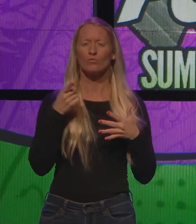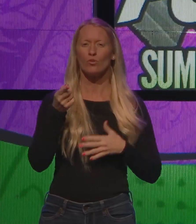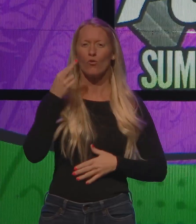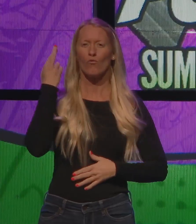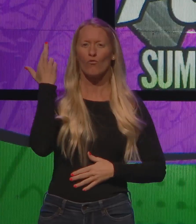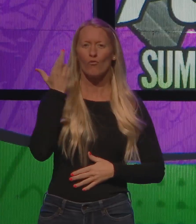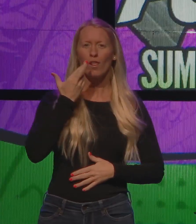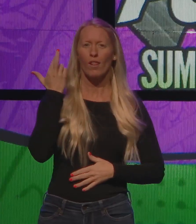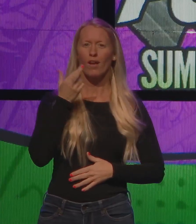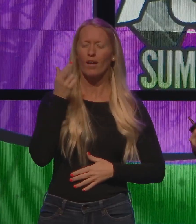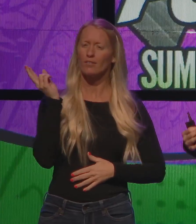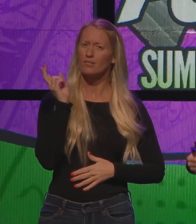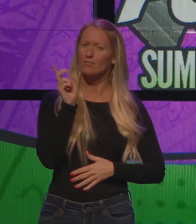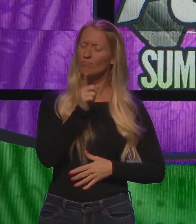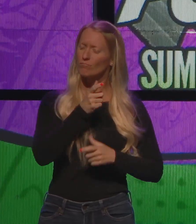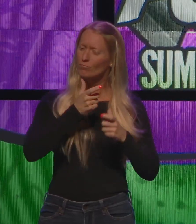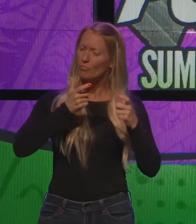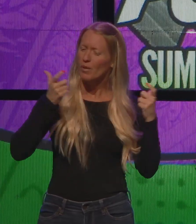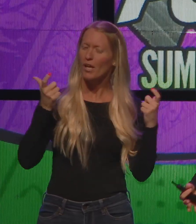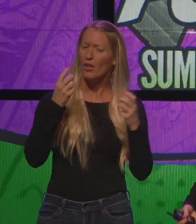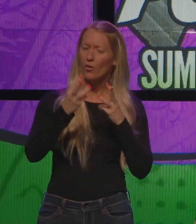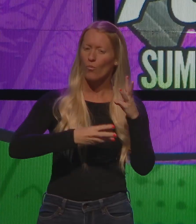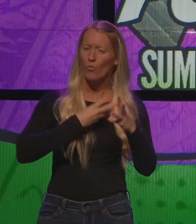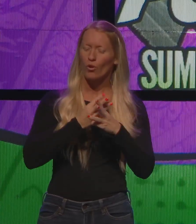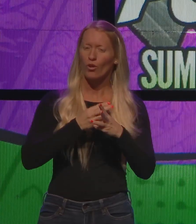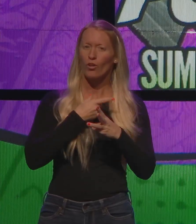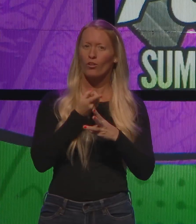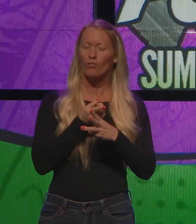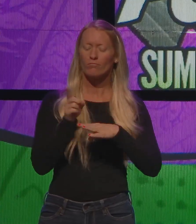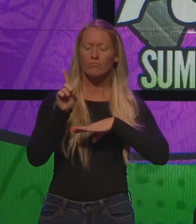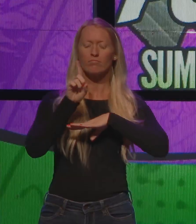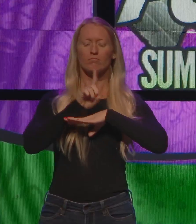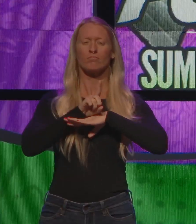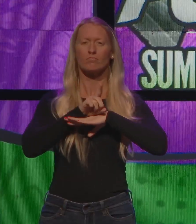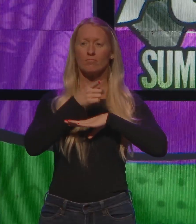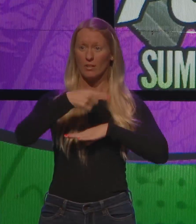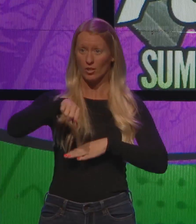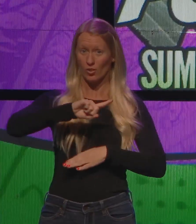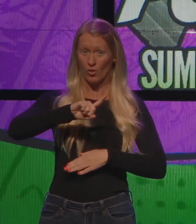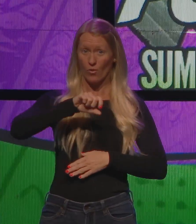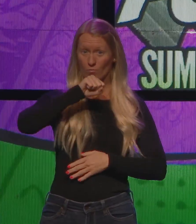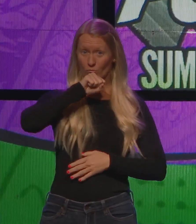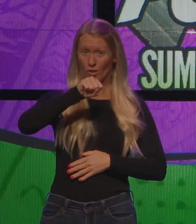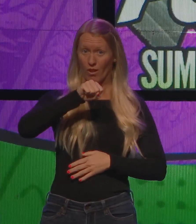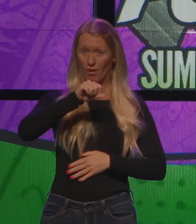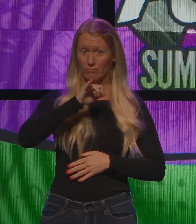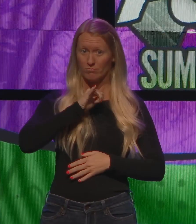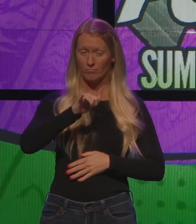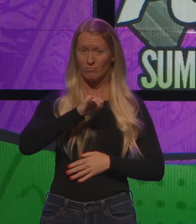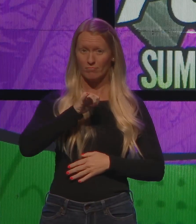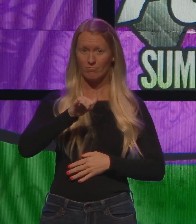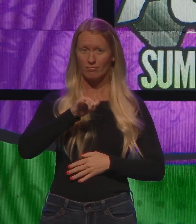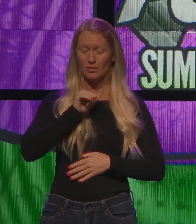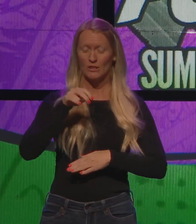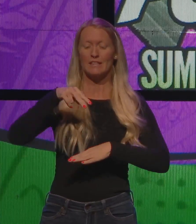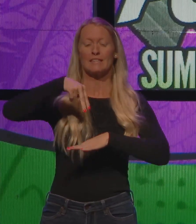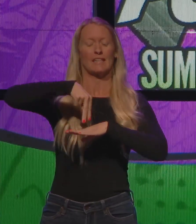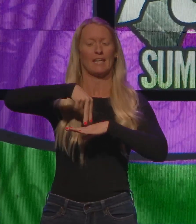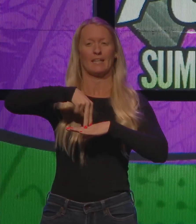Anybody else know that feeling? Just love stand on the edge? Yes. Just stand there though, and just take it in. Don't stumble, please.